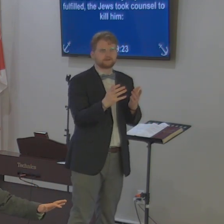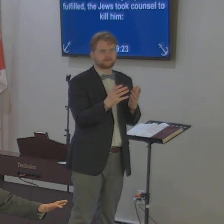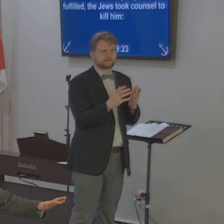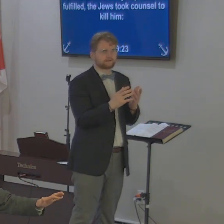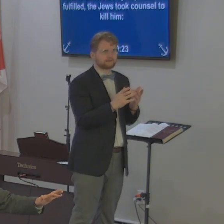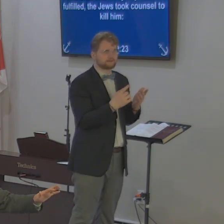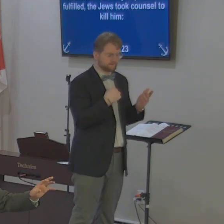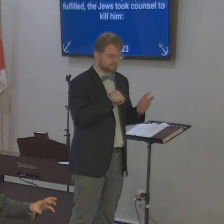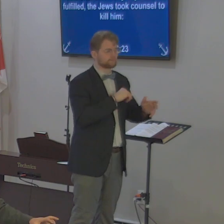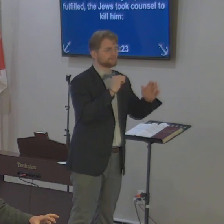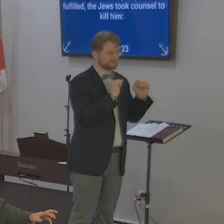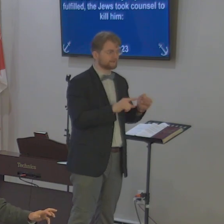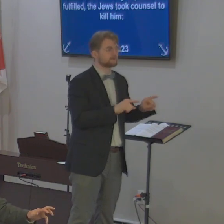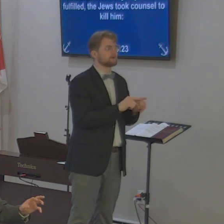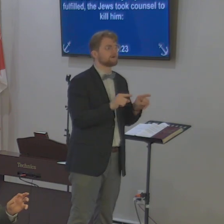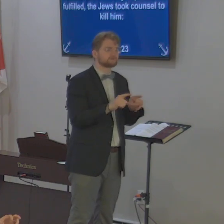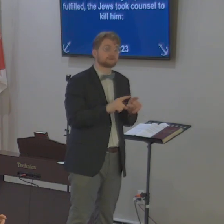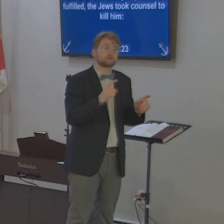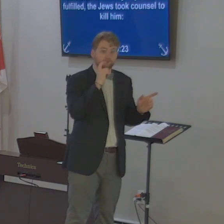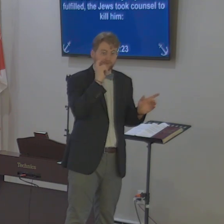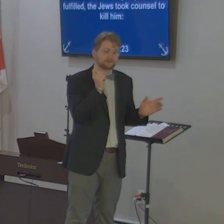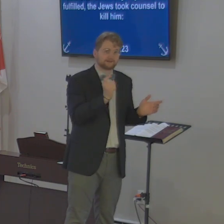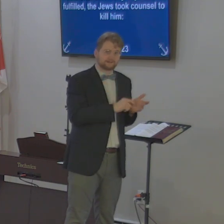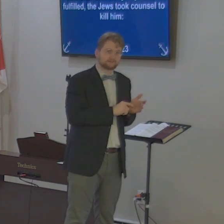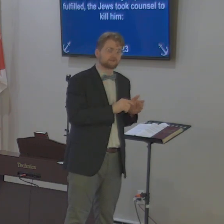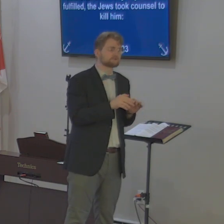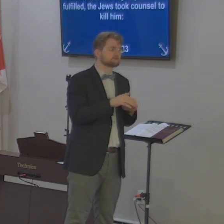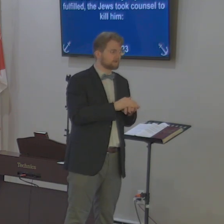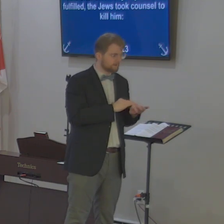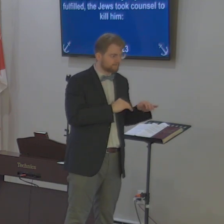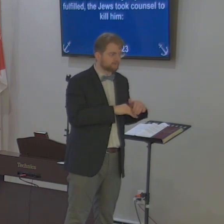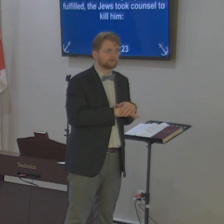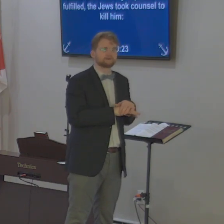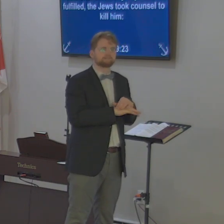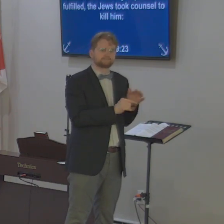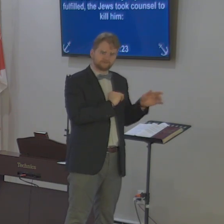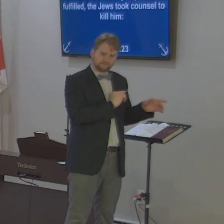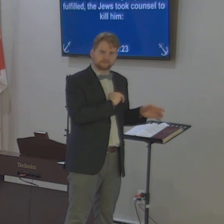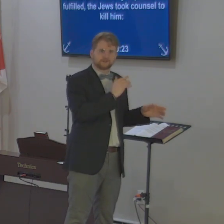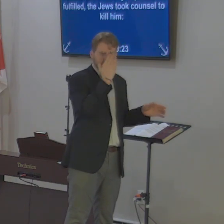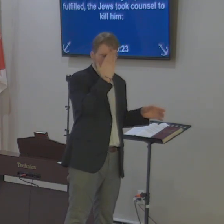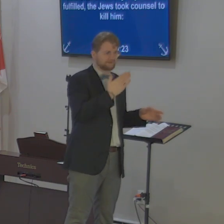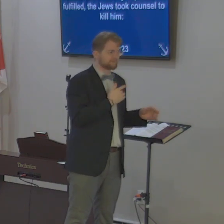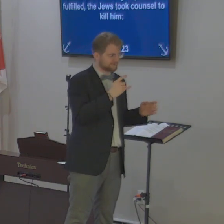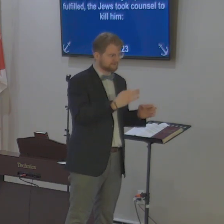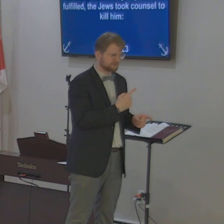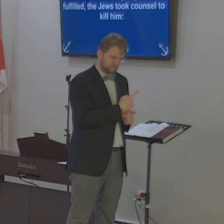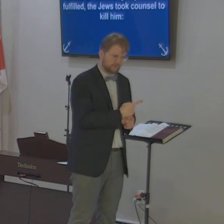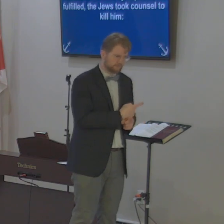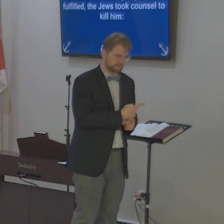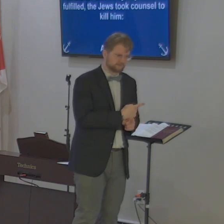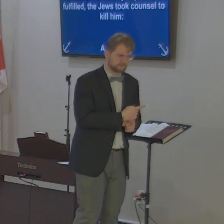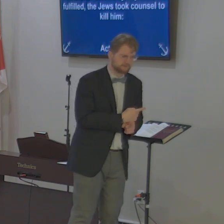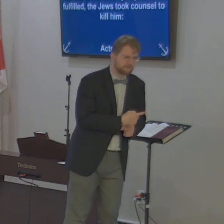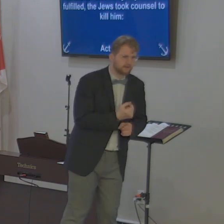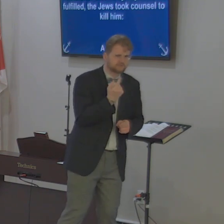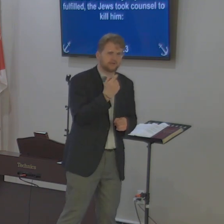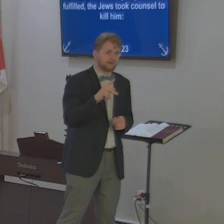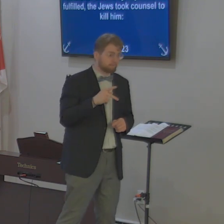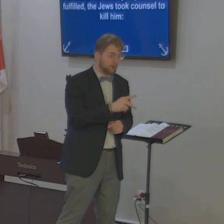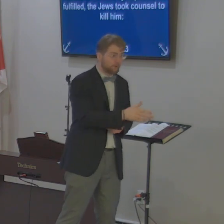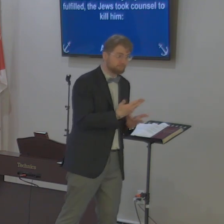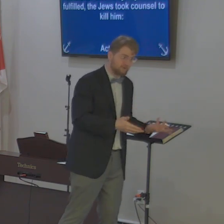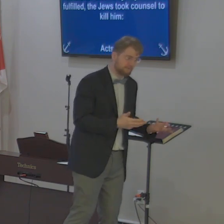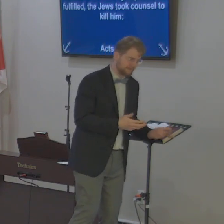in protection, we can also recognize that there's comfort in the conviction that knowing my decision is right. That had to be a hard decision for Paul to